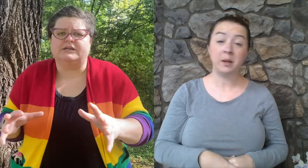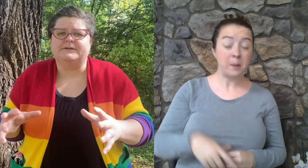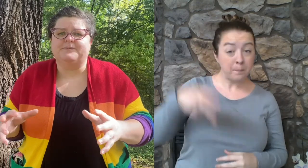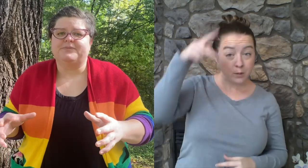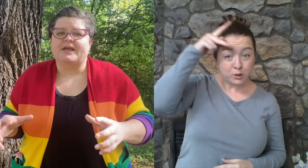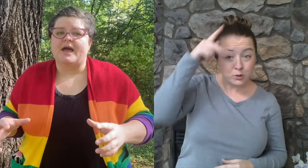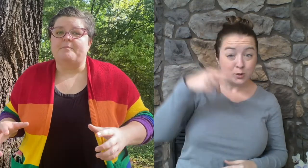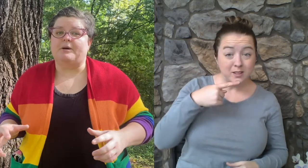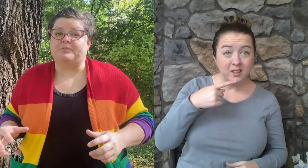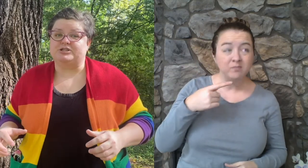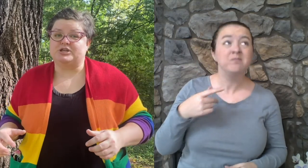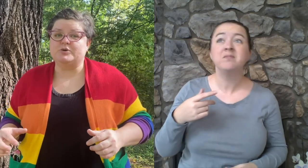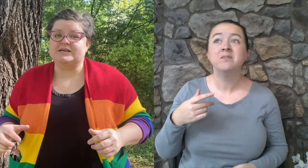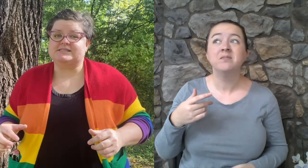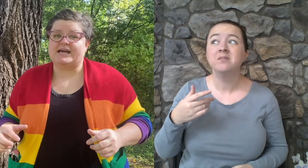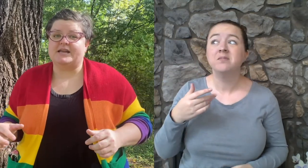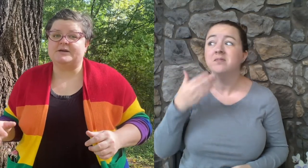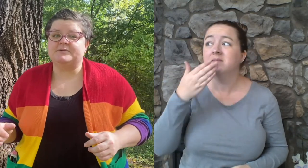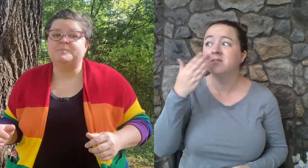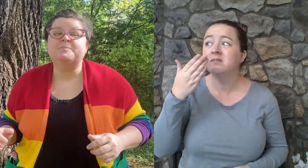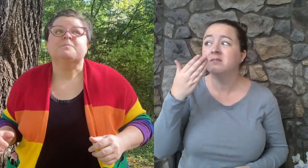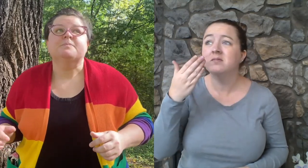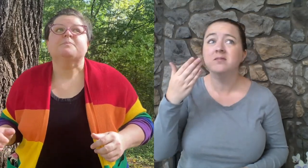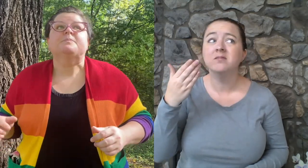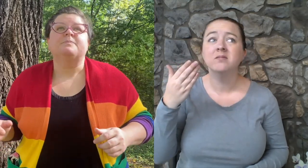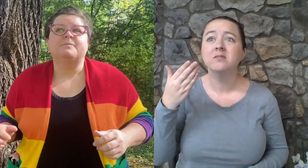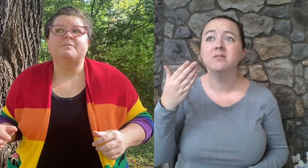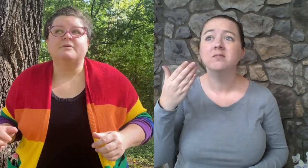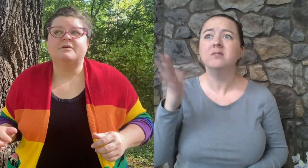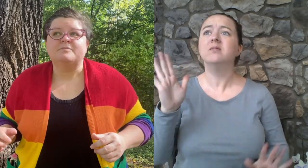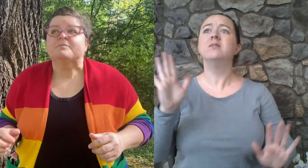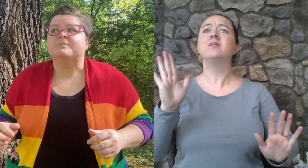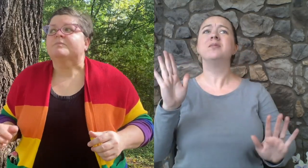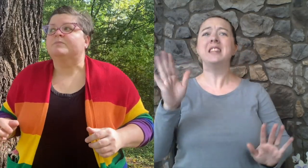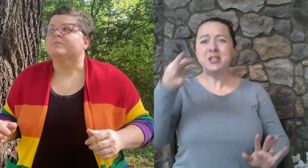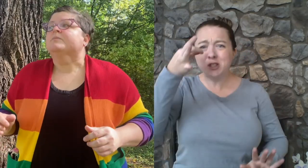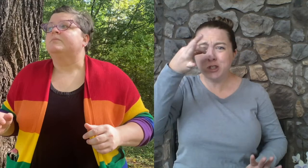troll. But Petunia said,